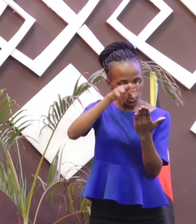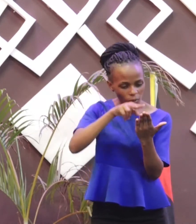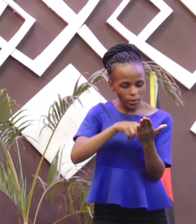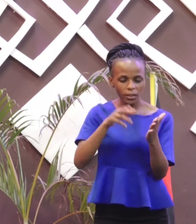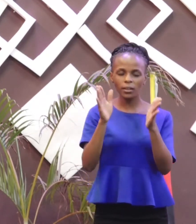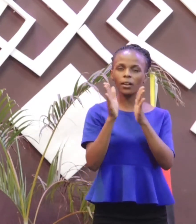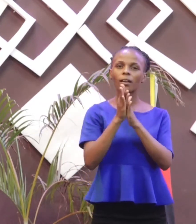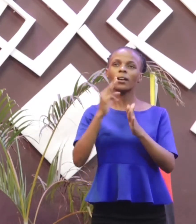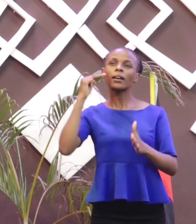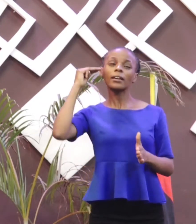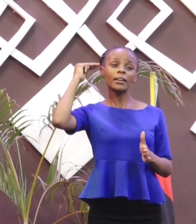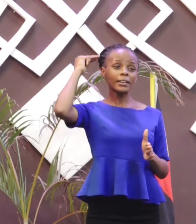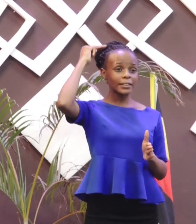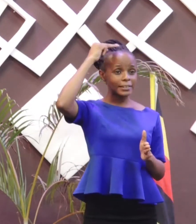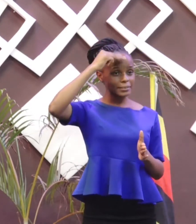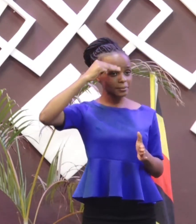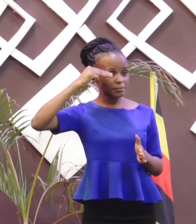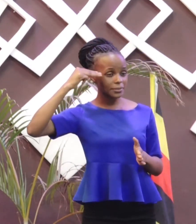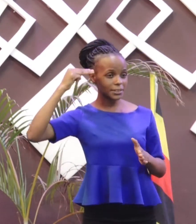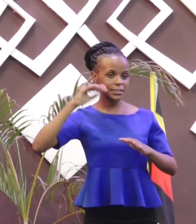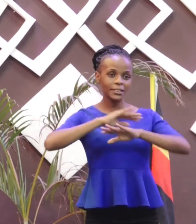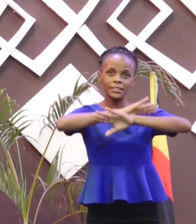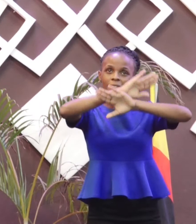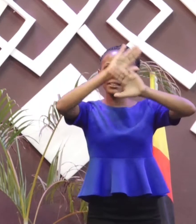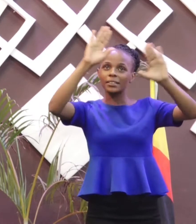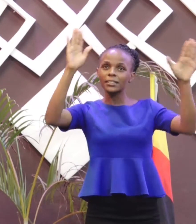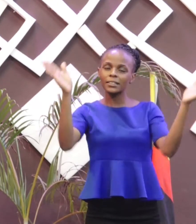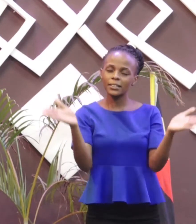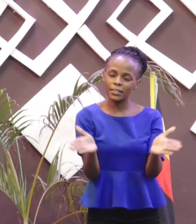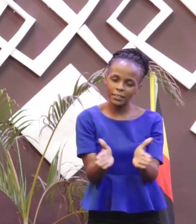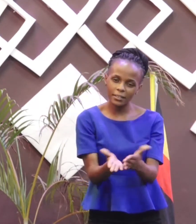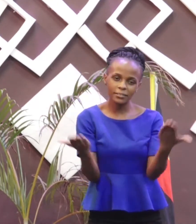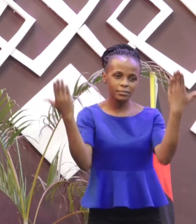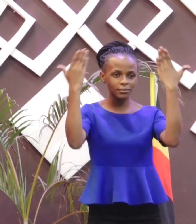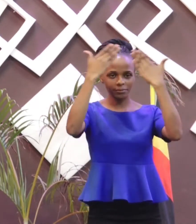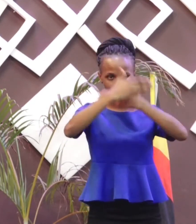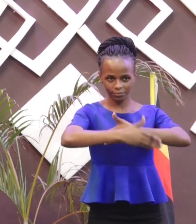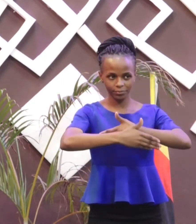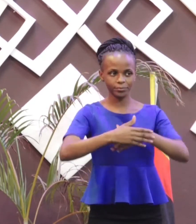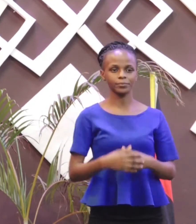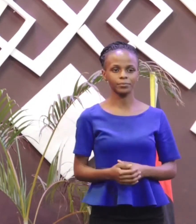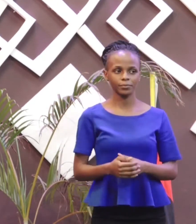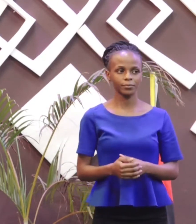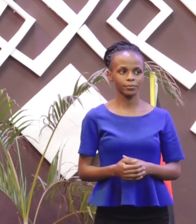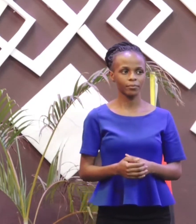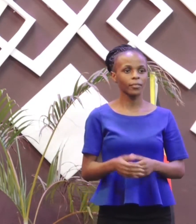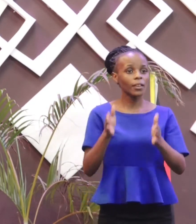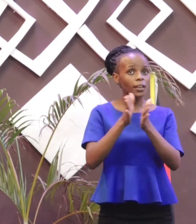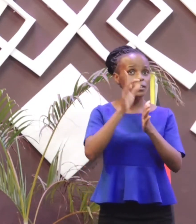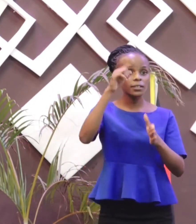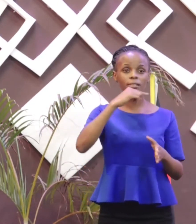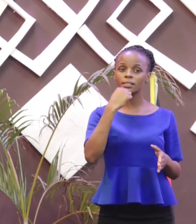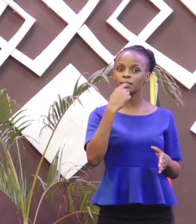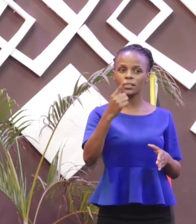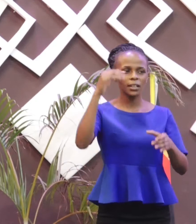meditate therein day and night. Agambo jja kisoma ate okirowoolezengamu emisana n'ekiro. And he says